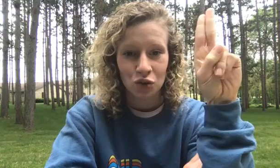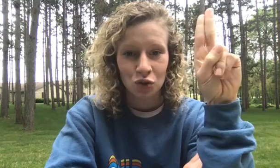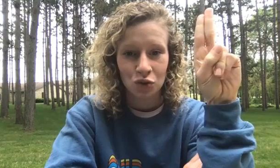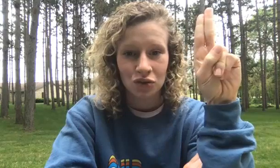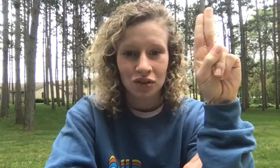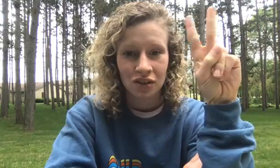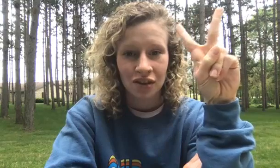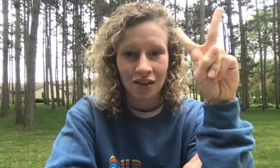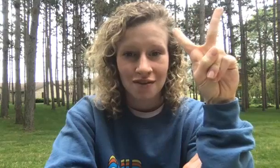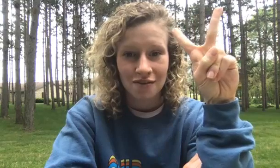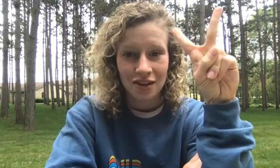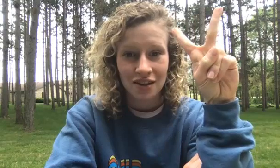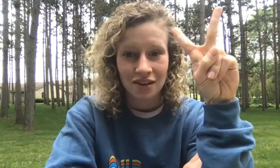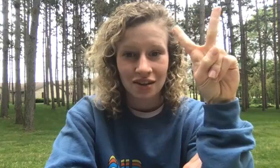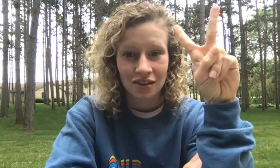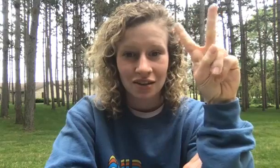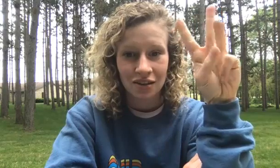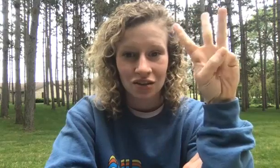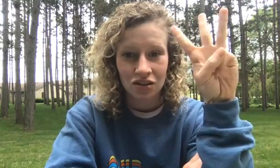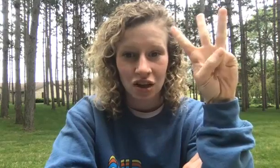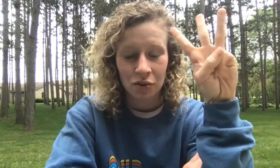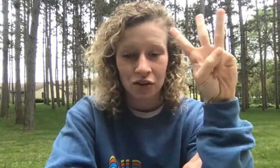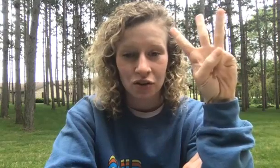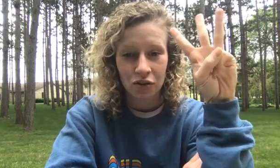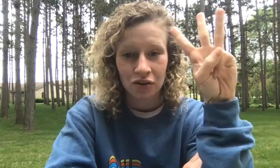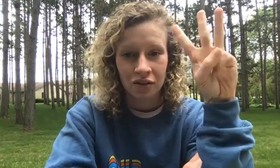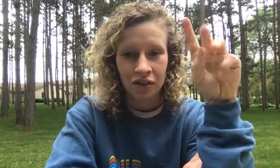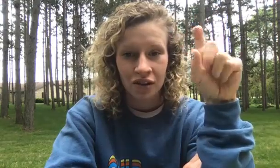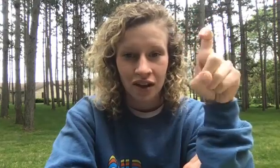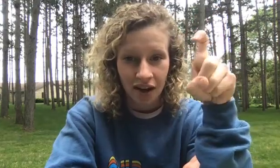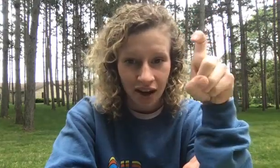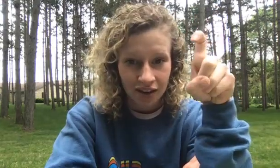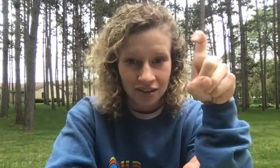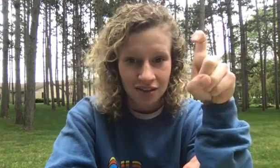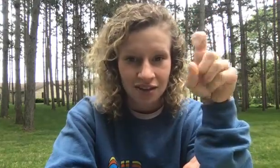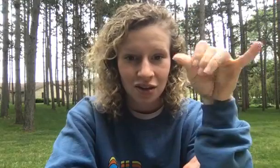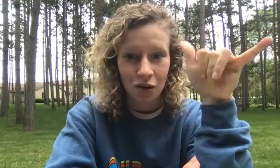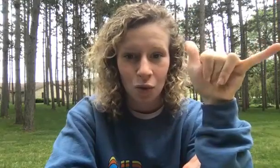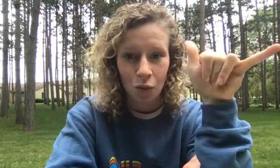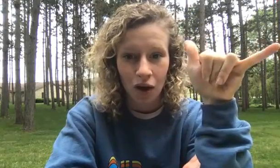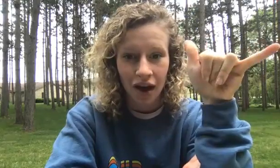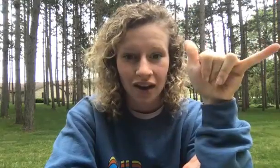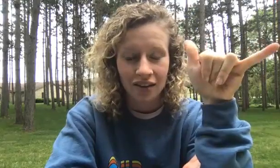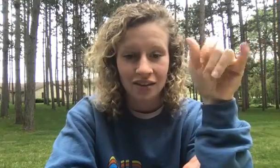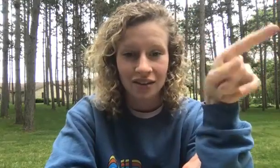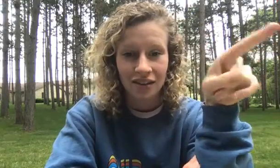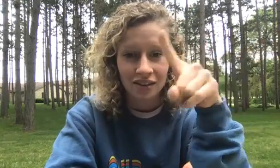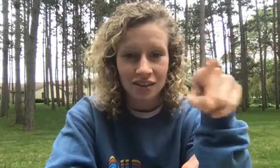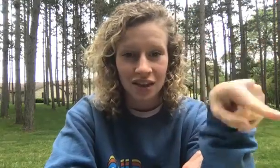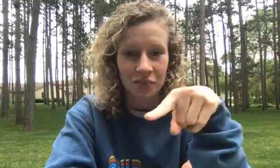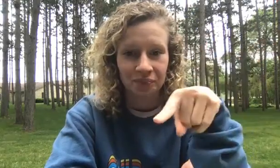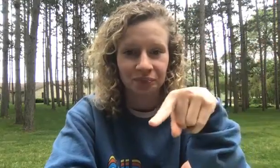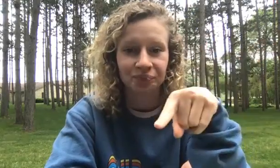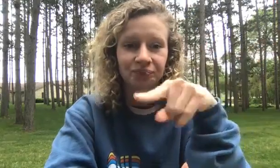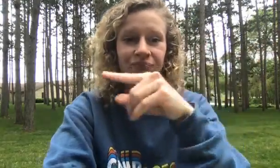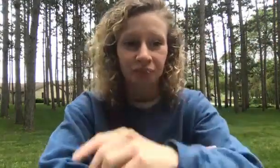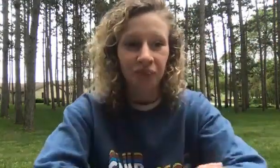U, V, W, X, Y, and Z.